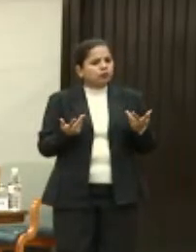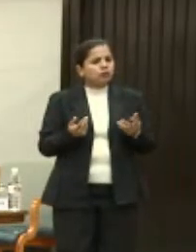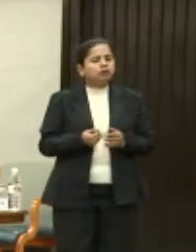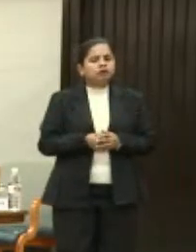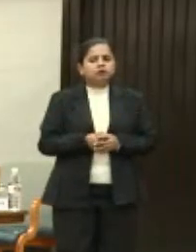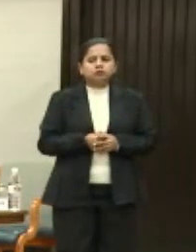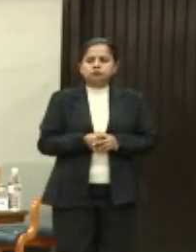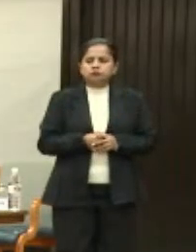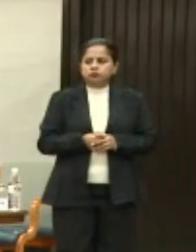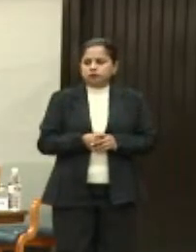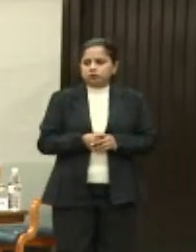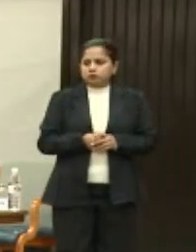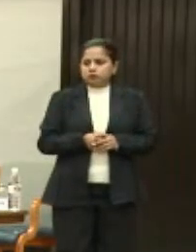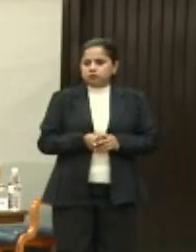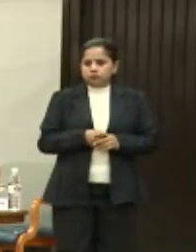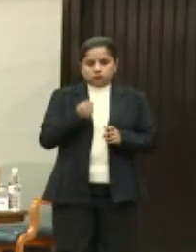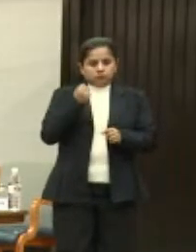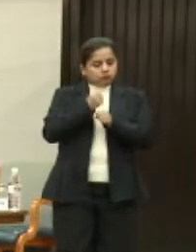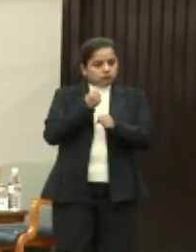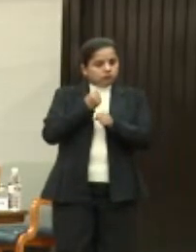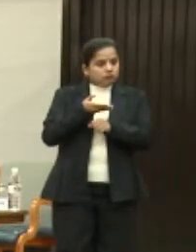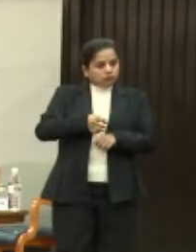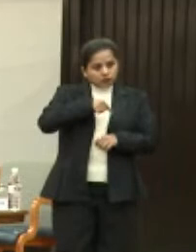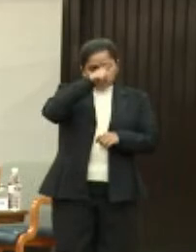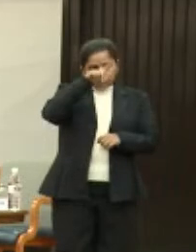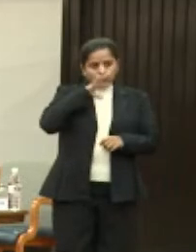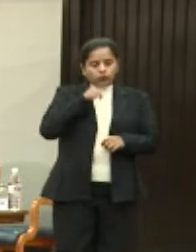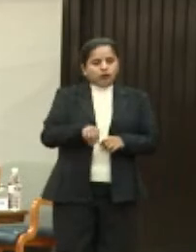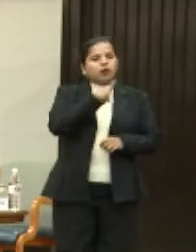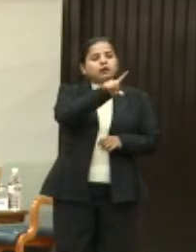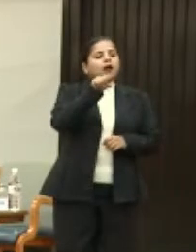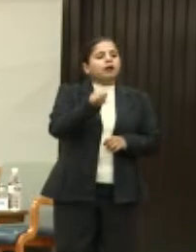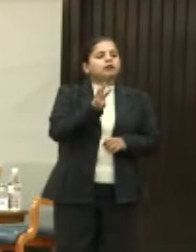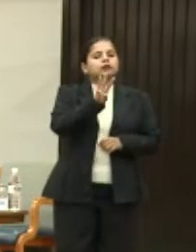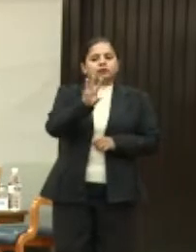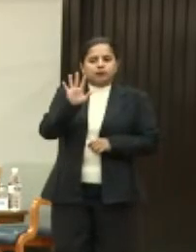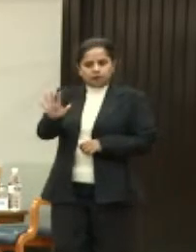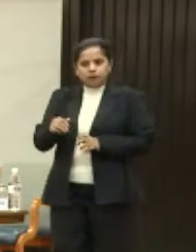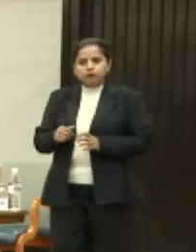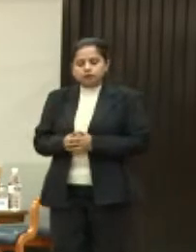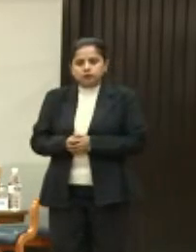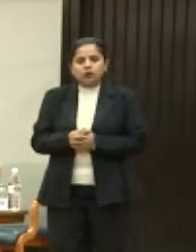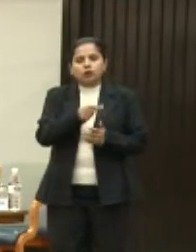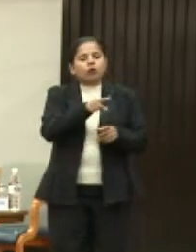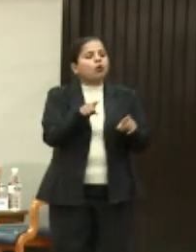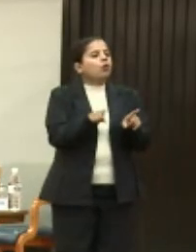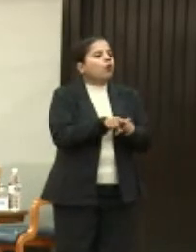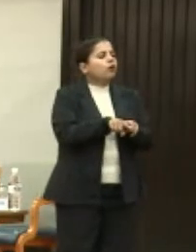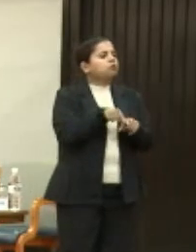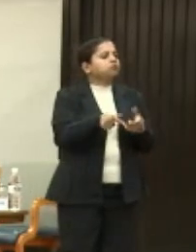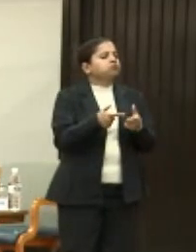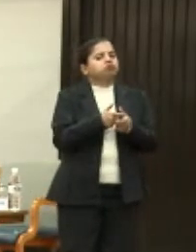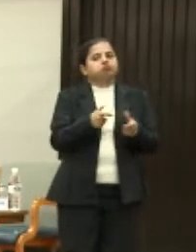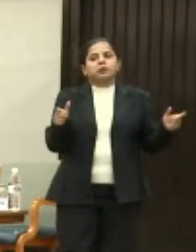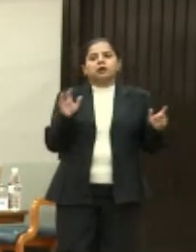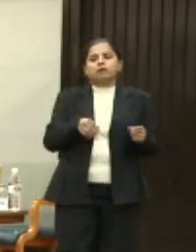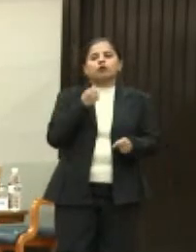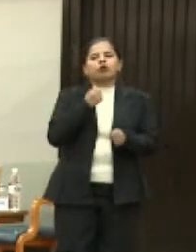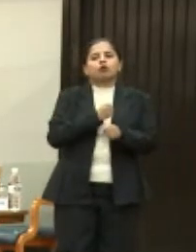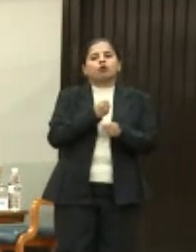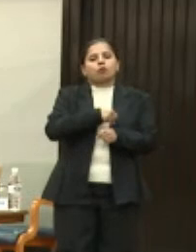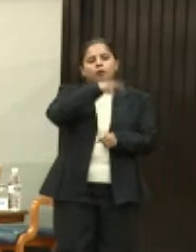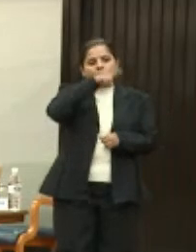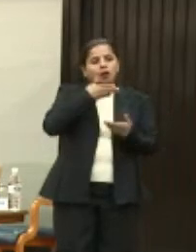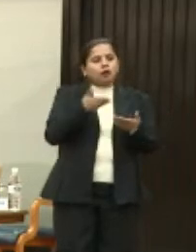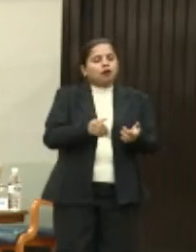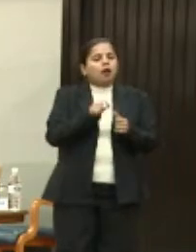on the Government of India Act of 1935. Which is also largely based on the Government of India Act